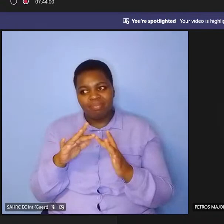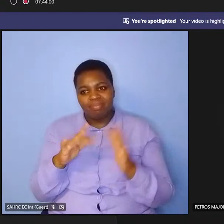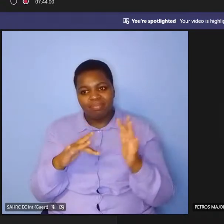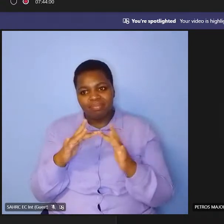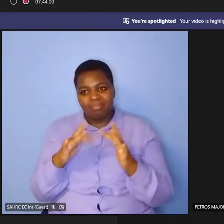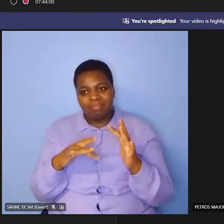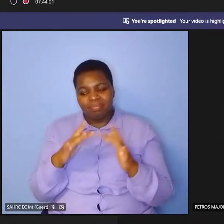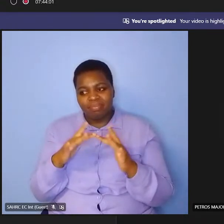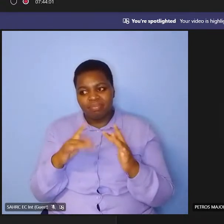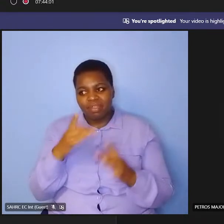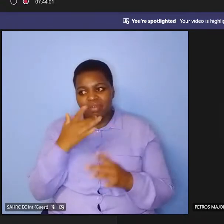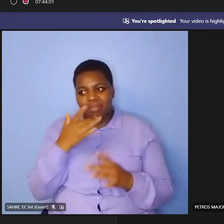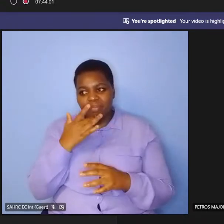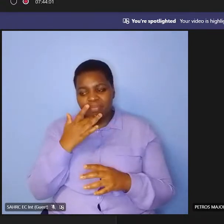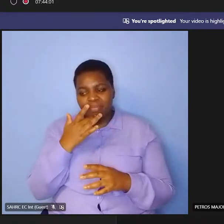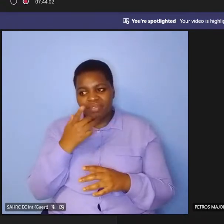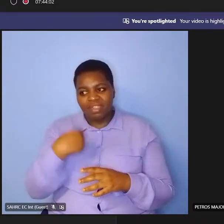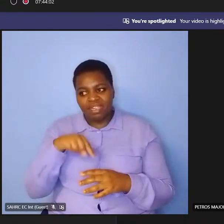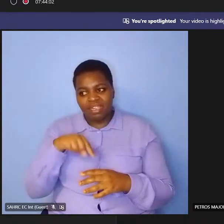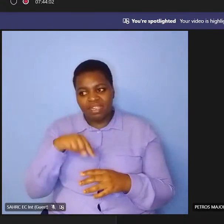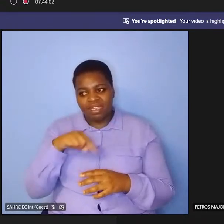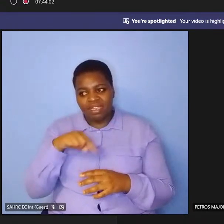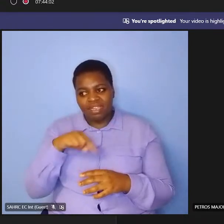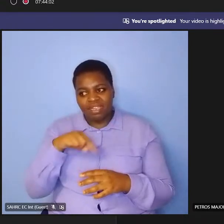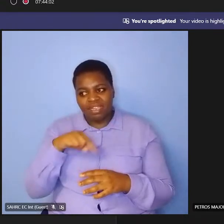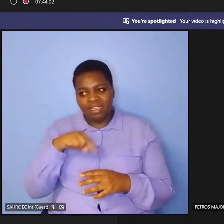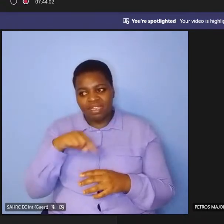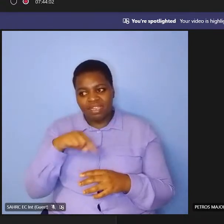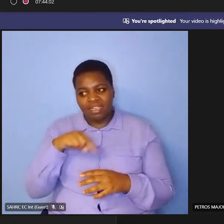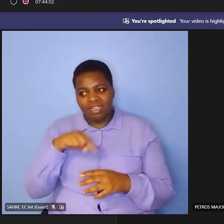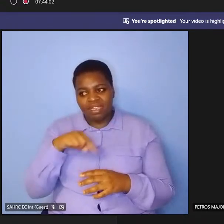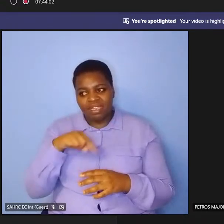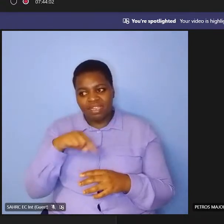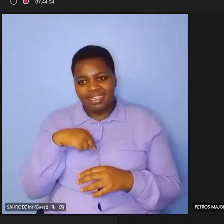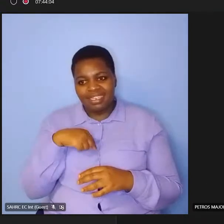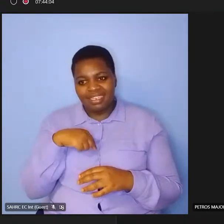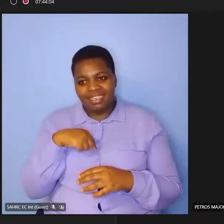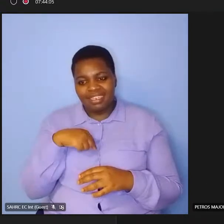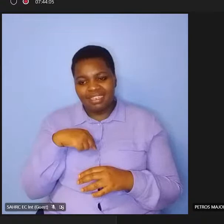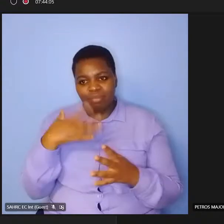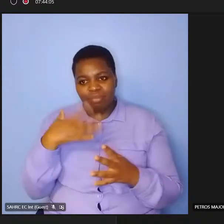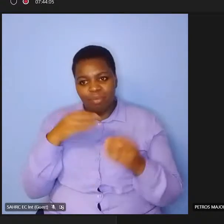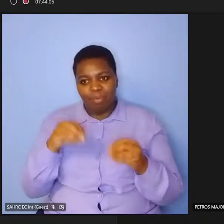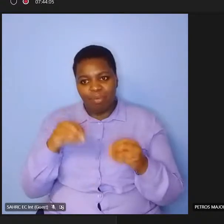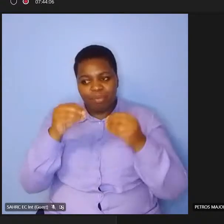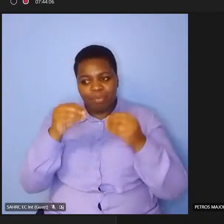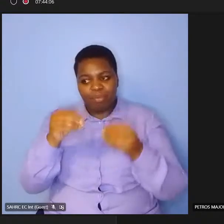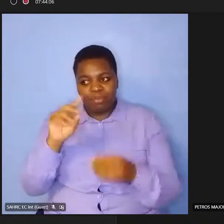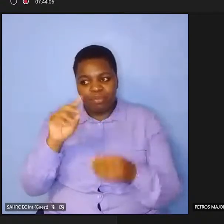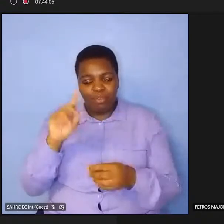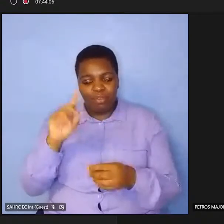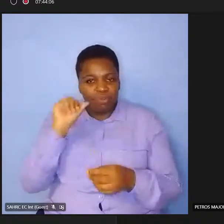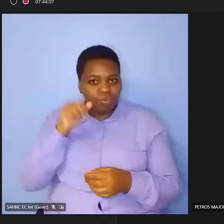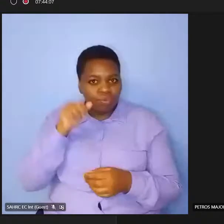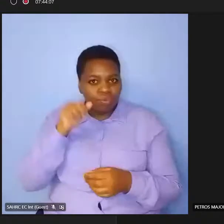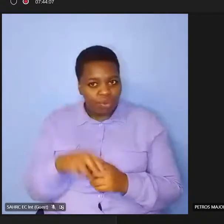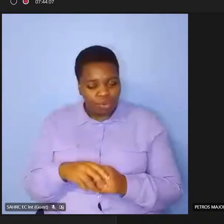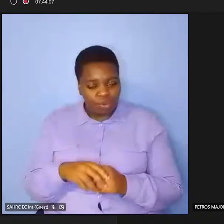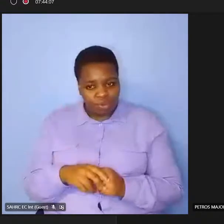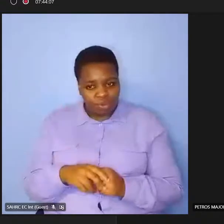Would you prefer for Yeah, us, Mr. Majola, would you prefer for us maybe to postpone your submission to tomorrow?